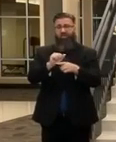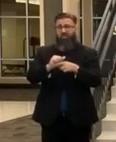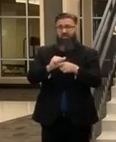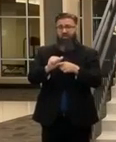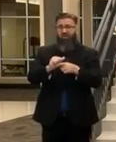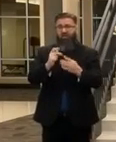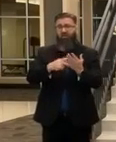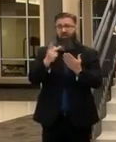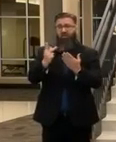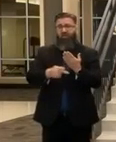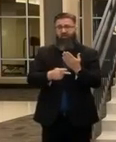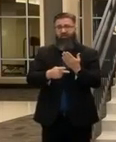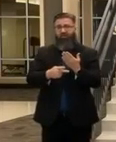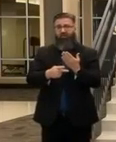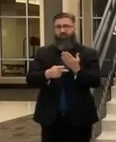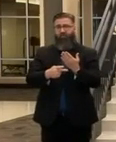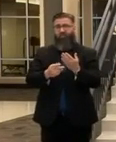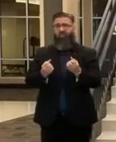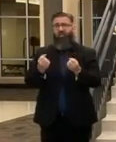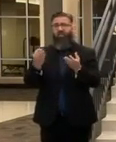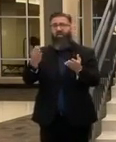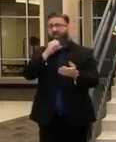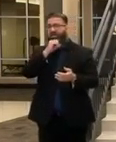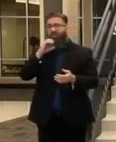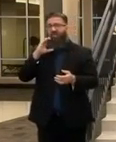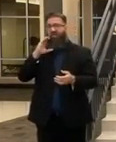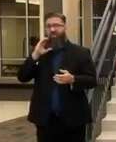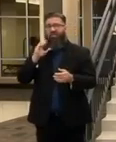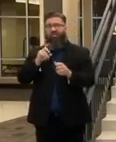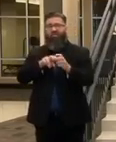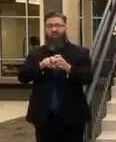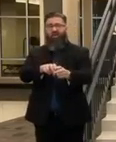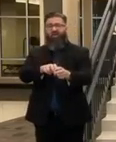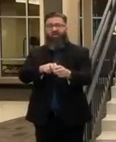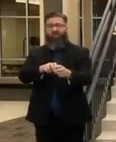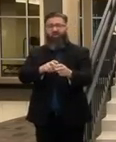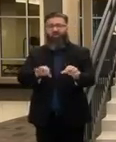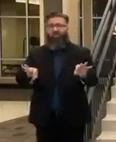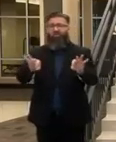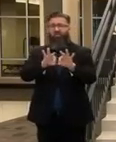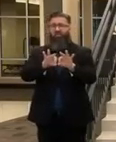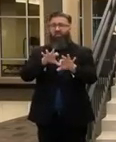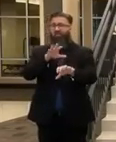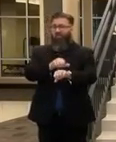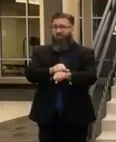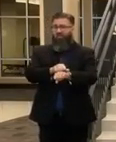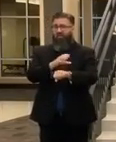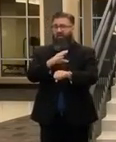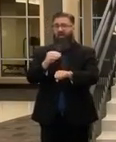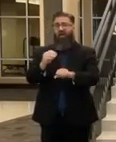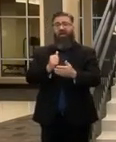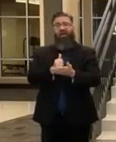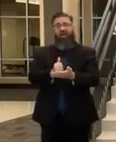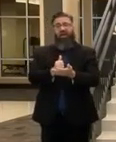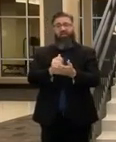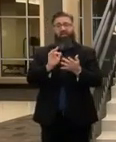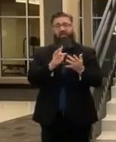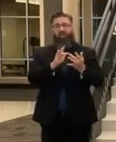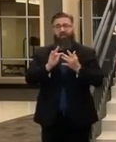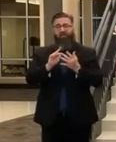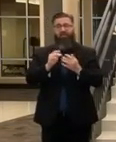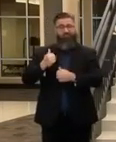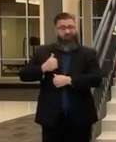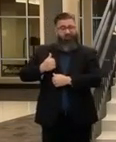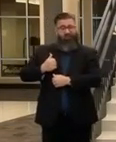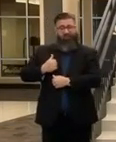critical appointments and helped connect veterans to available services like healthcare and housing.